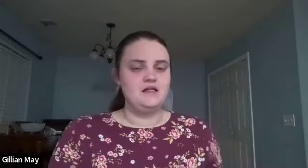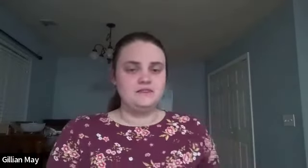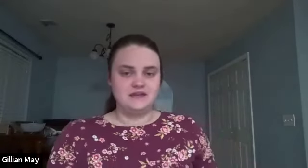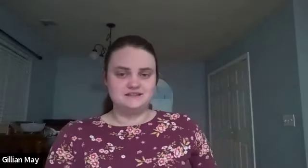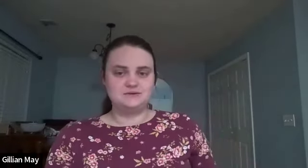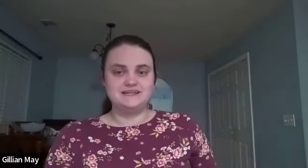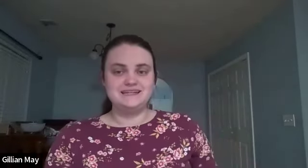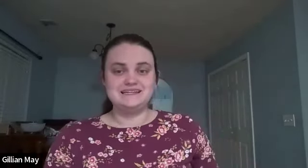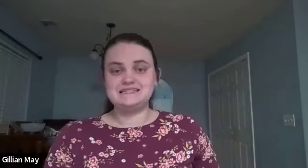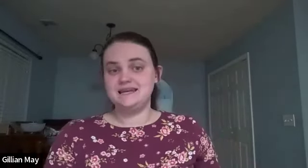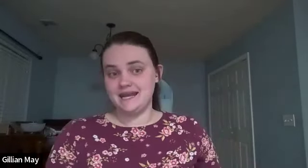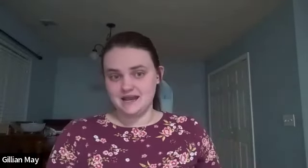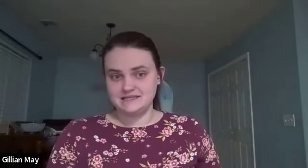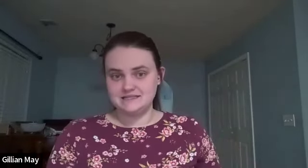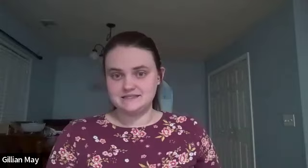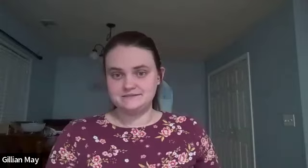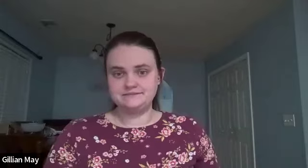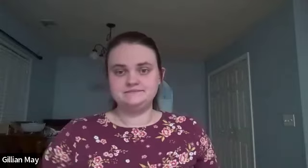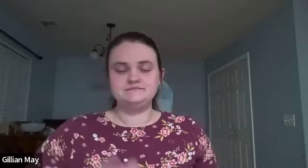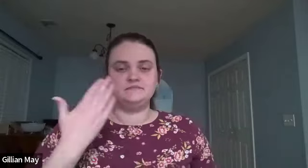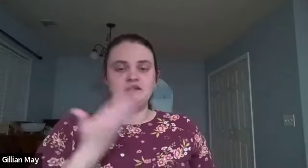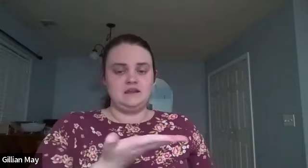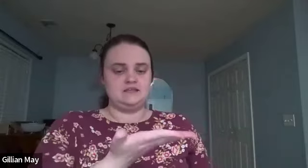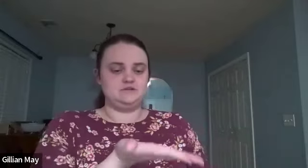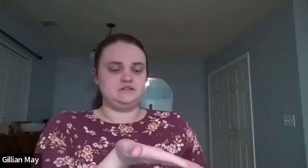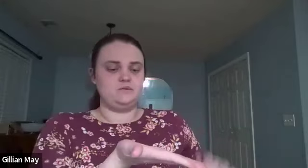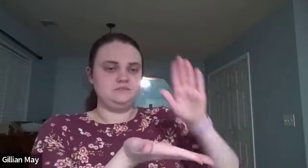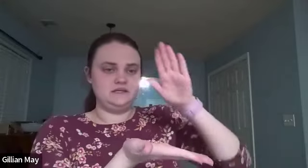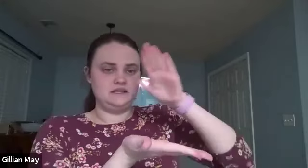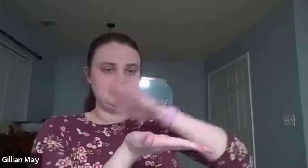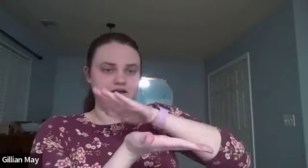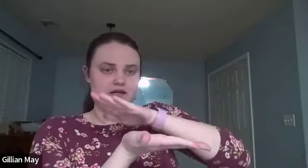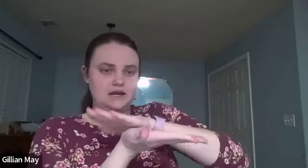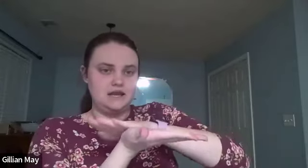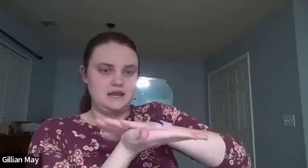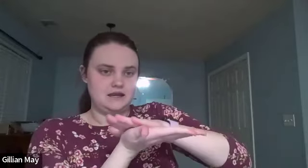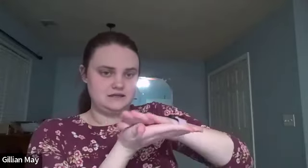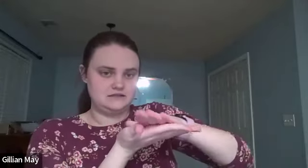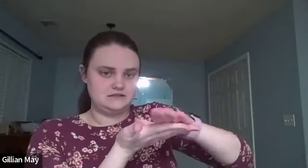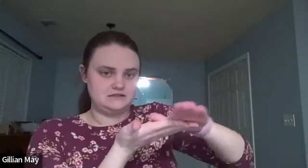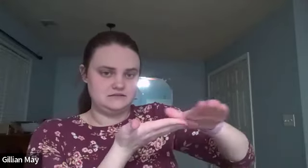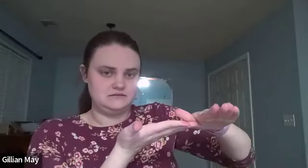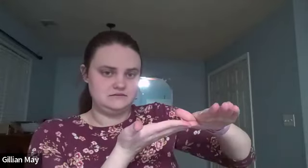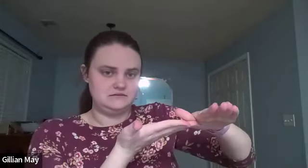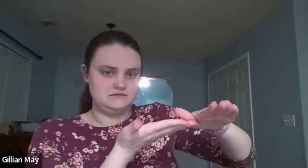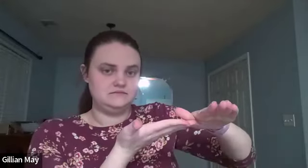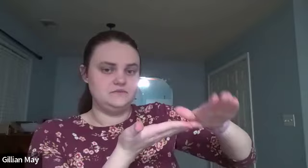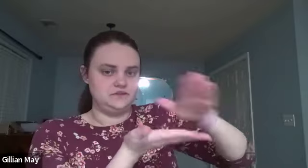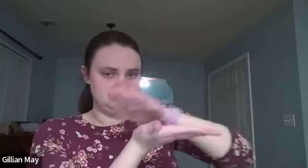The next one is nice. And so it's going to be nice. You're just going to